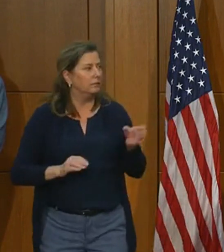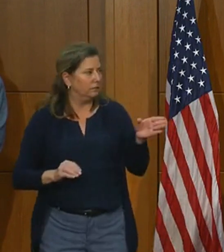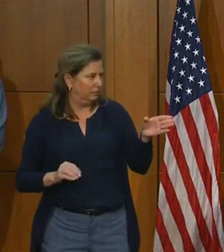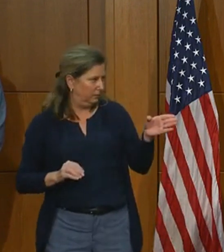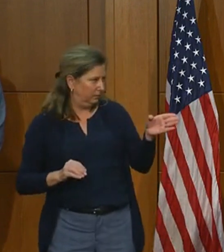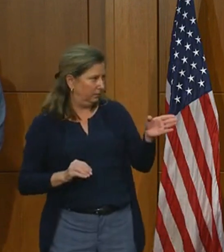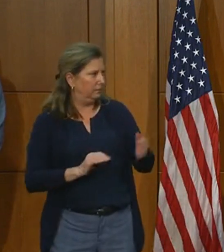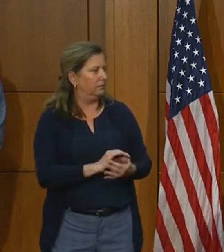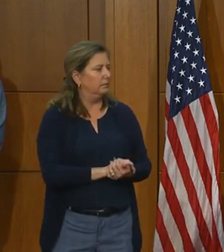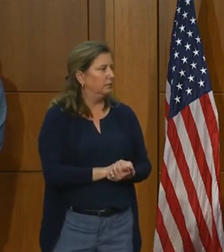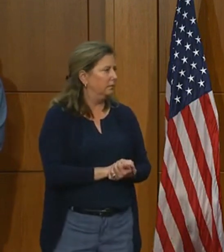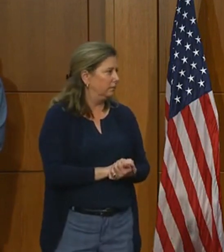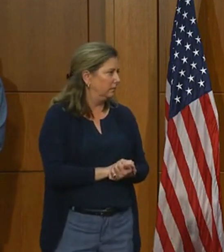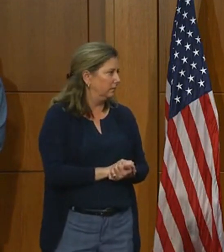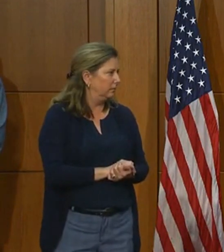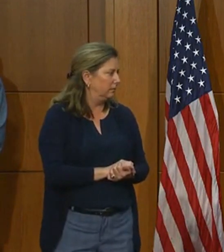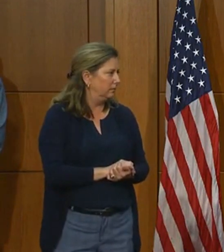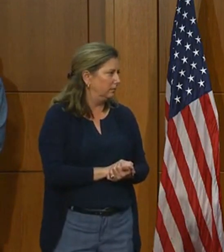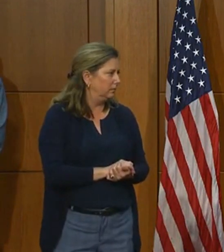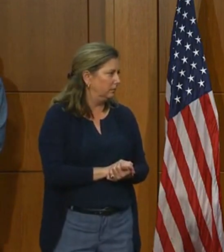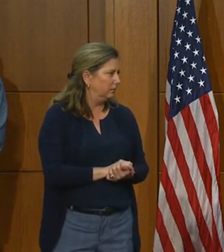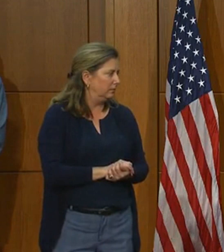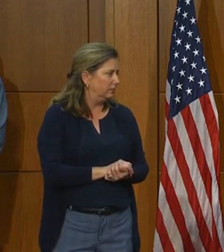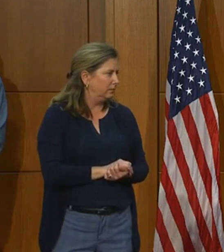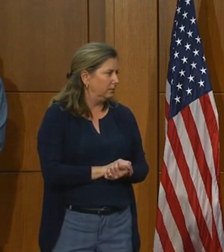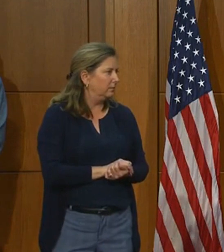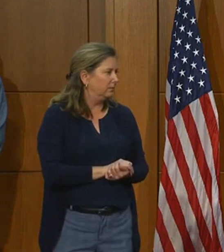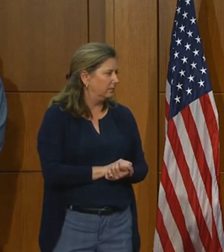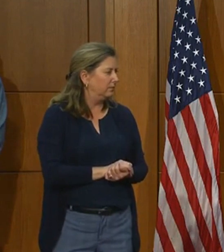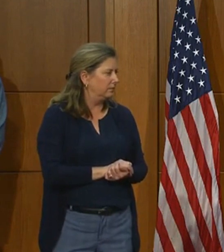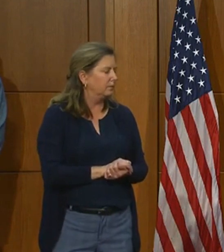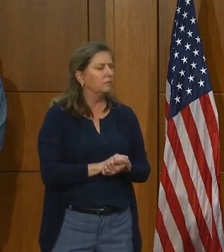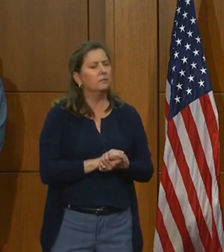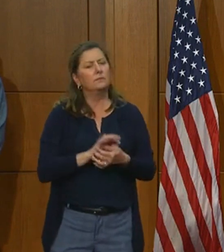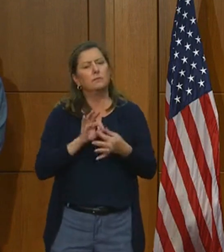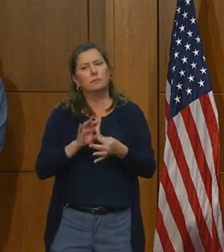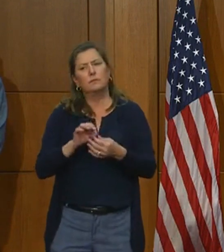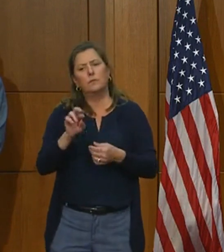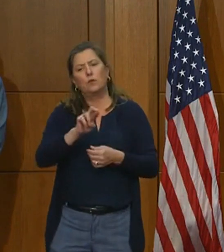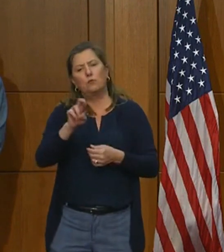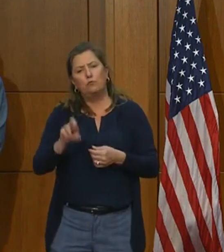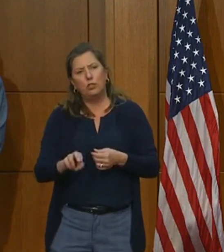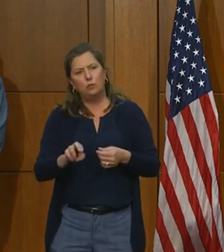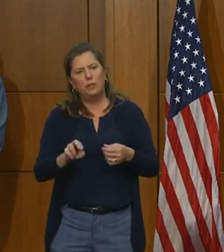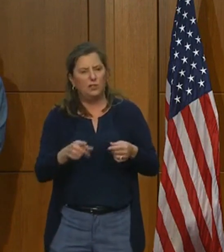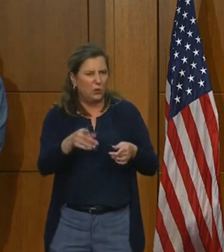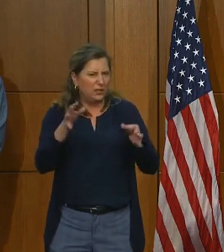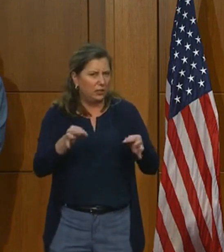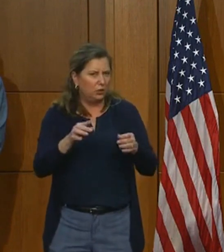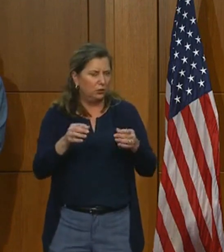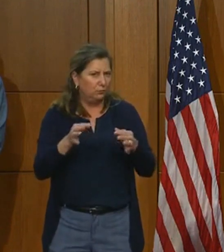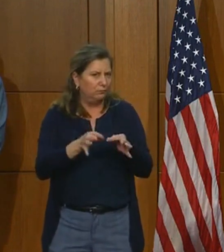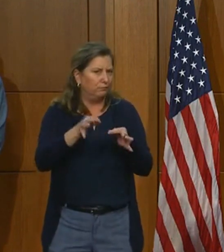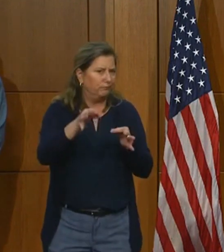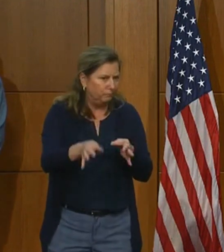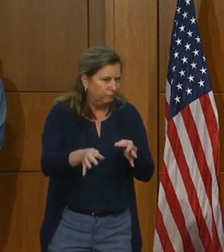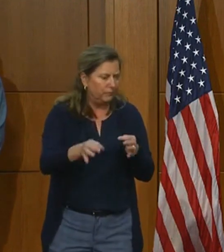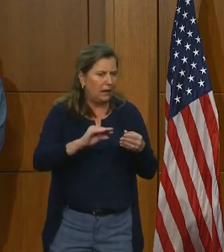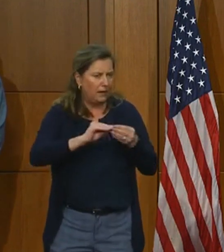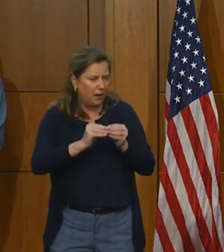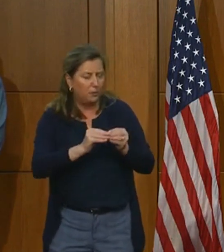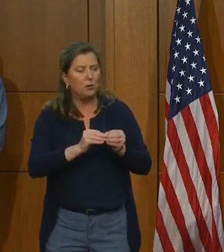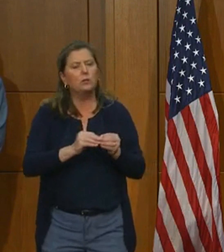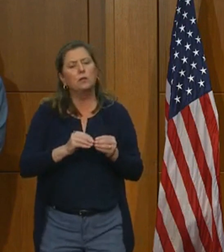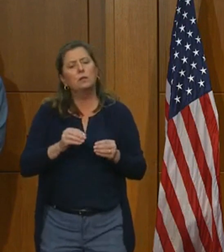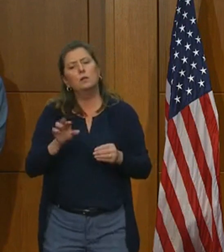Governor, back to the Richmond decision and the more local data, the percent positivity. I know it's showing the health district right now, but